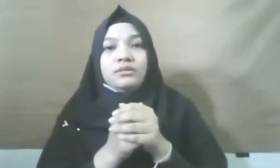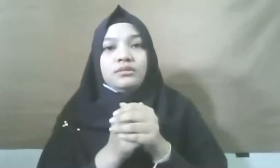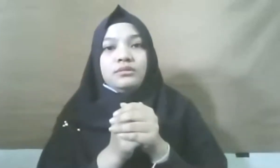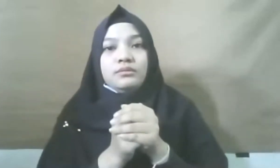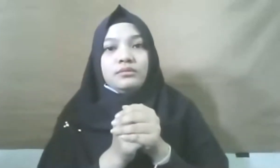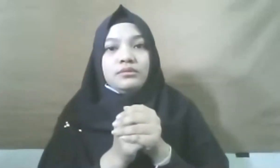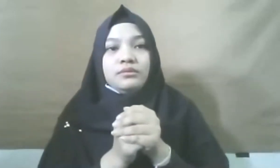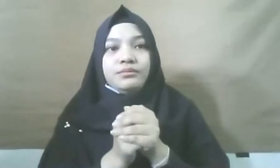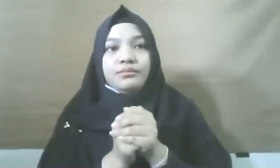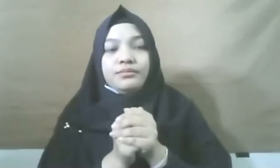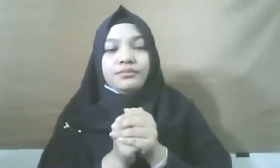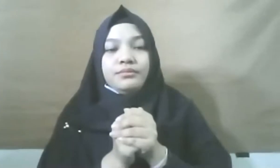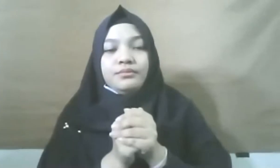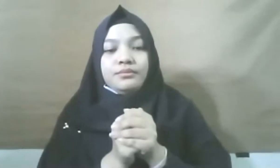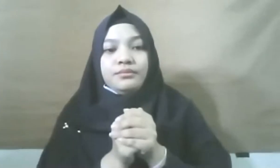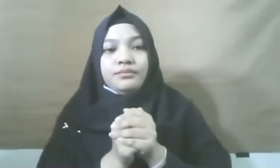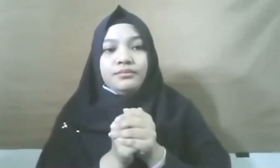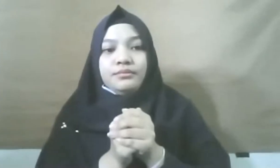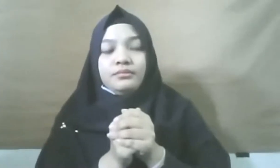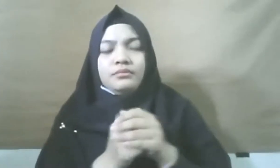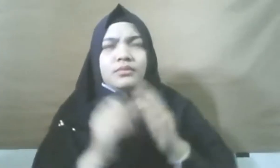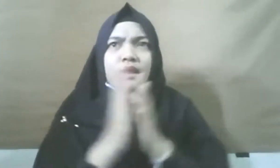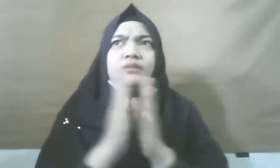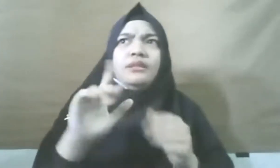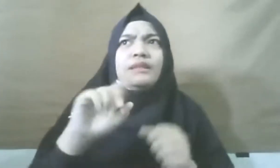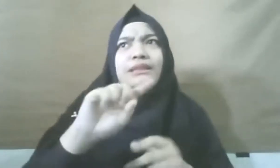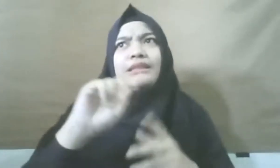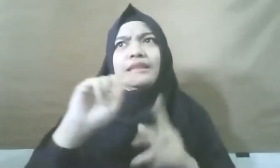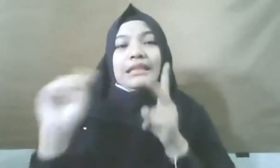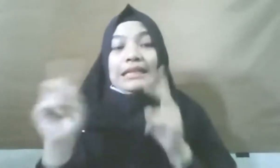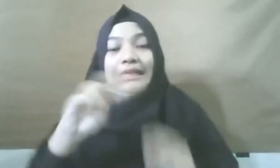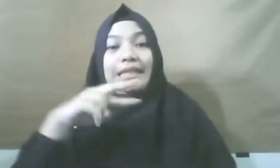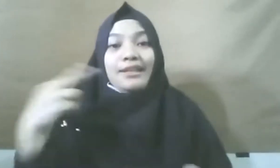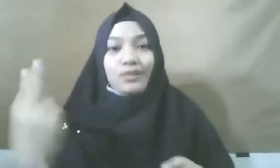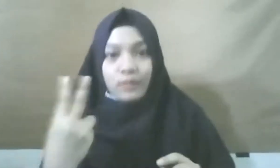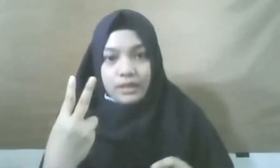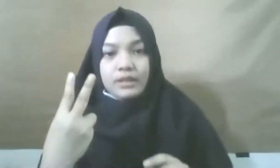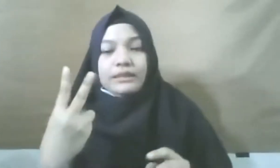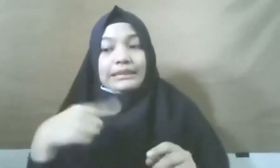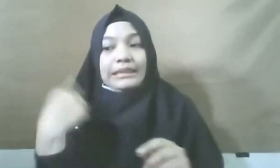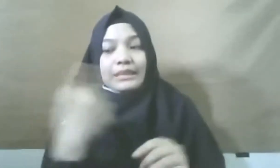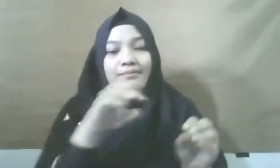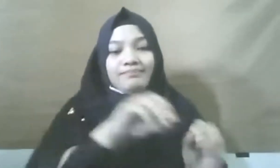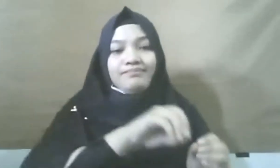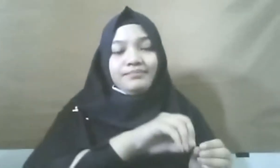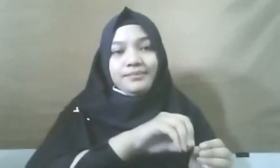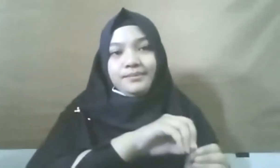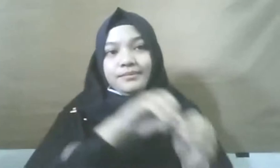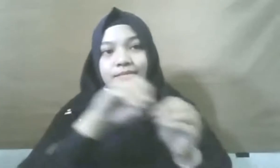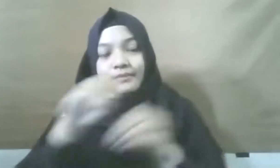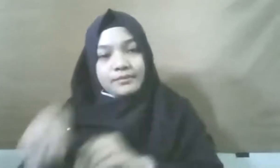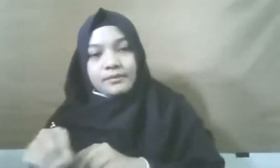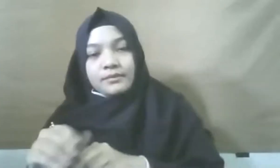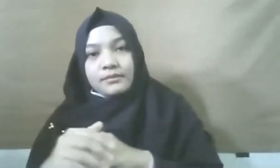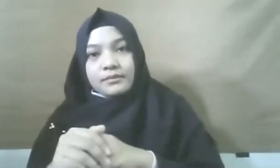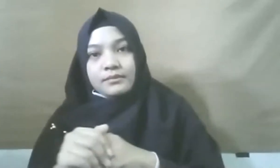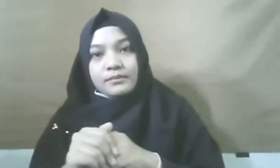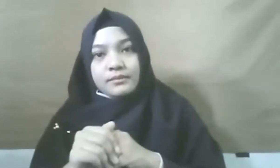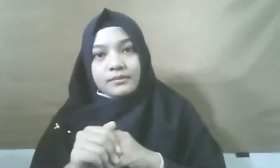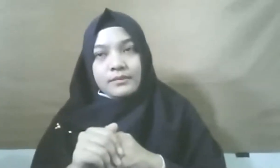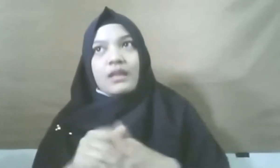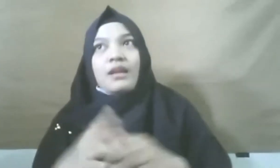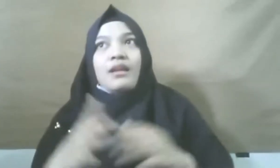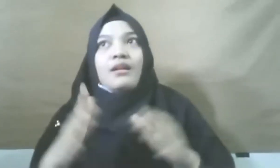okay. And also the second, and also we move to share the mask, to put the poster